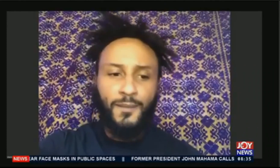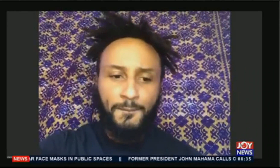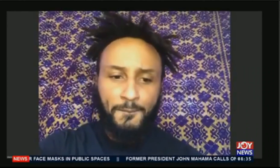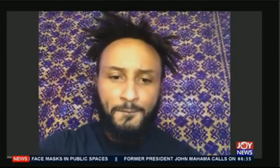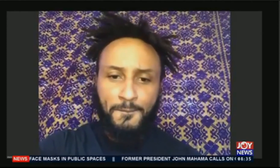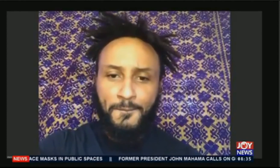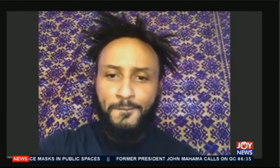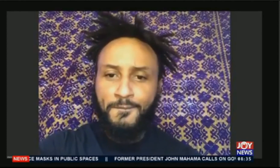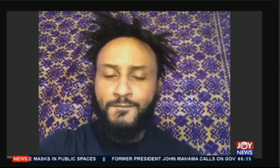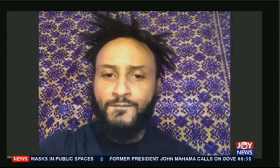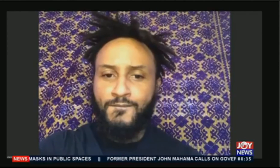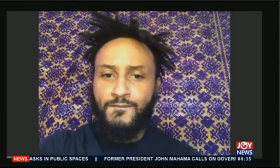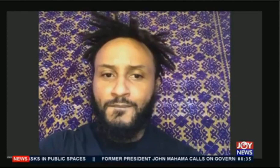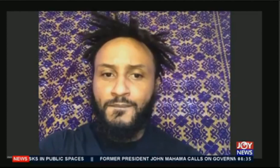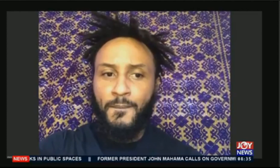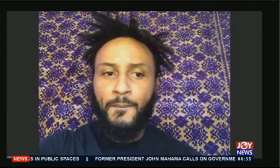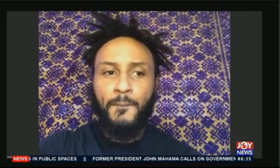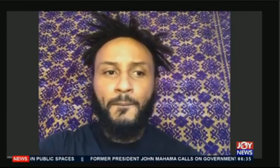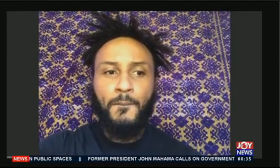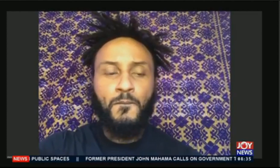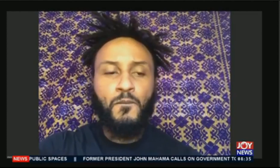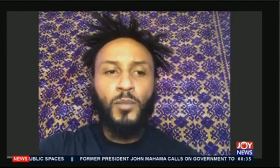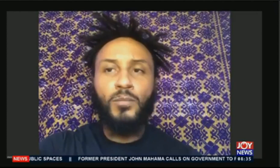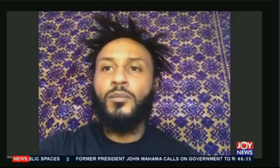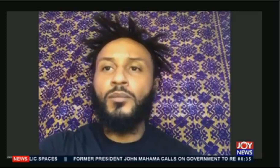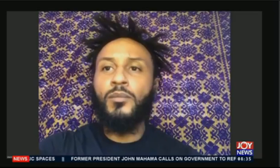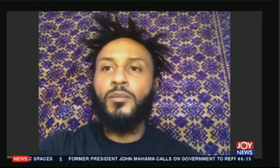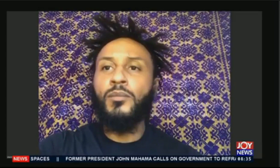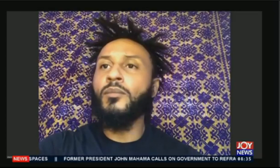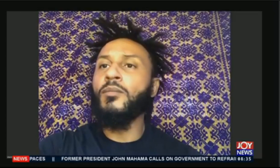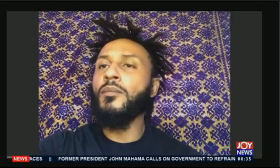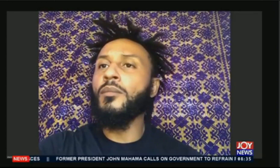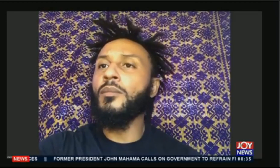of Information is briefing Ghanaians. What would you want to say to her?